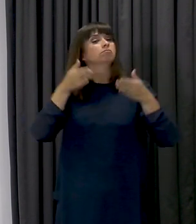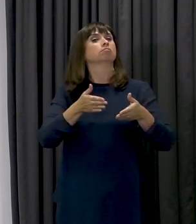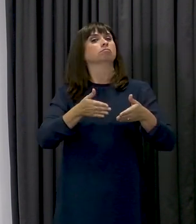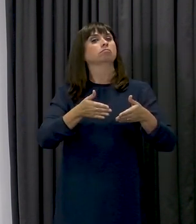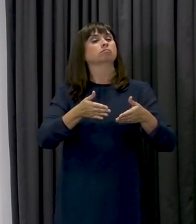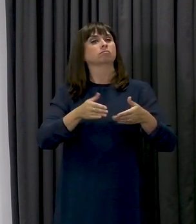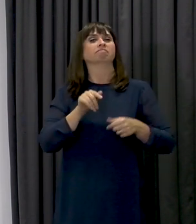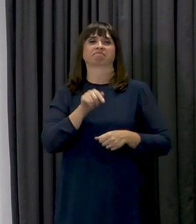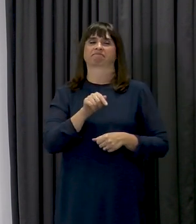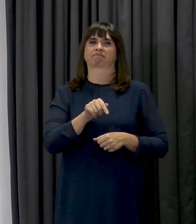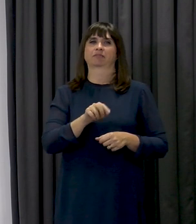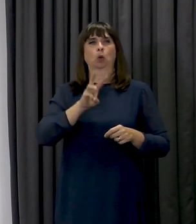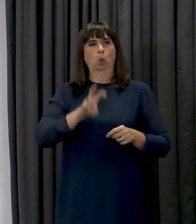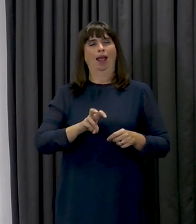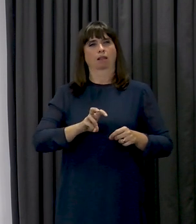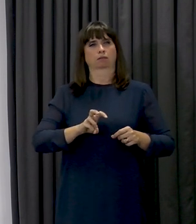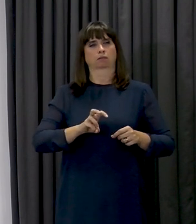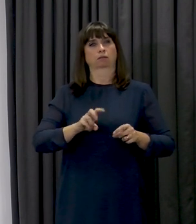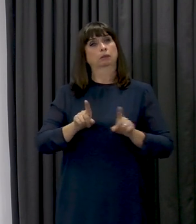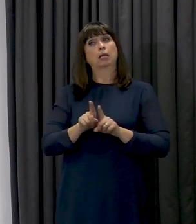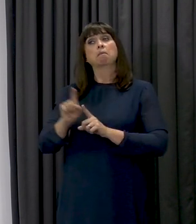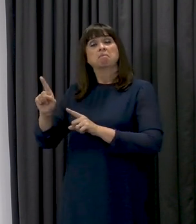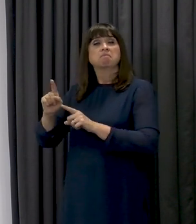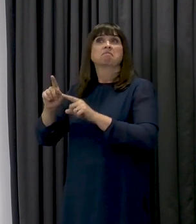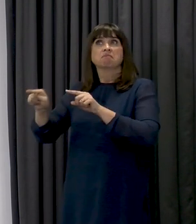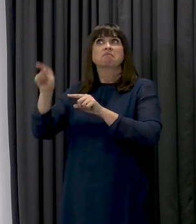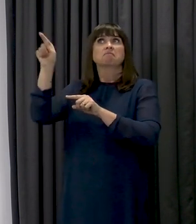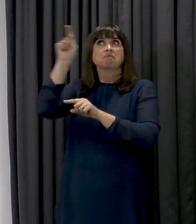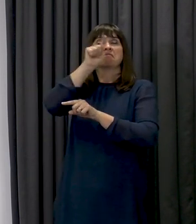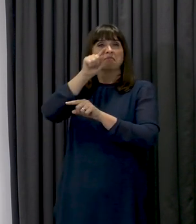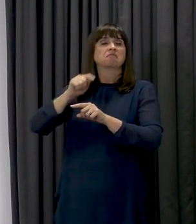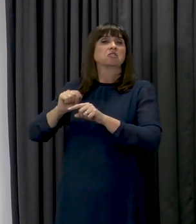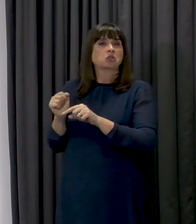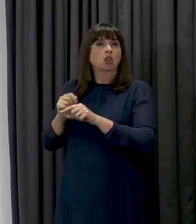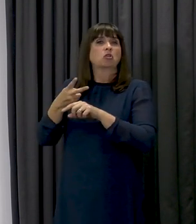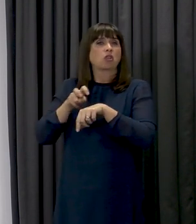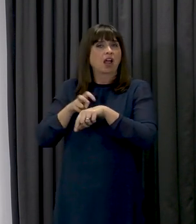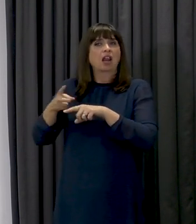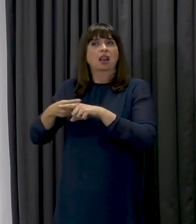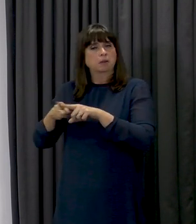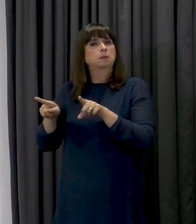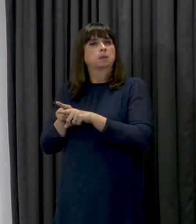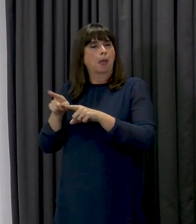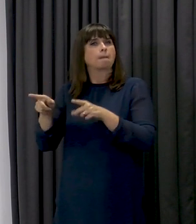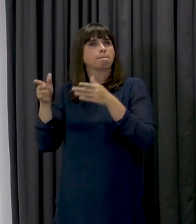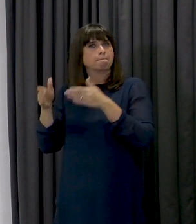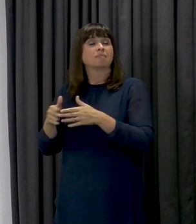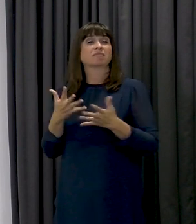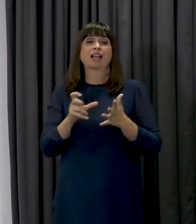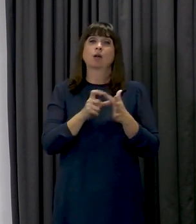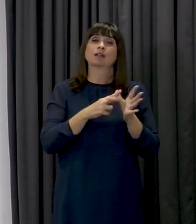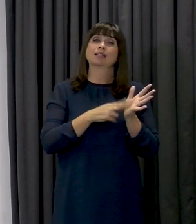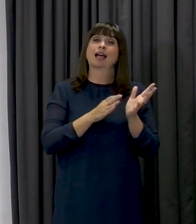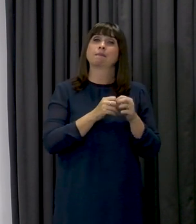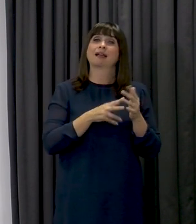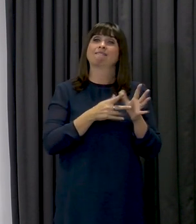Wales, and that's what I'm sure others try to do in discharging their own responsibilities. Across to Dan Bevan